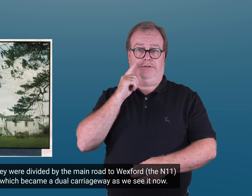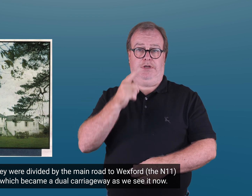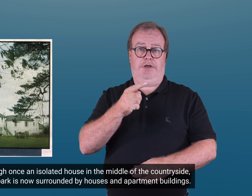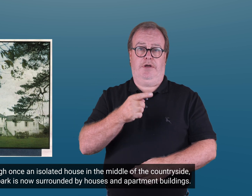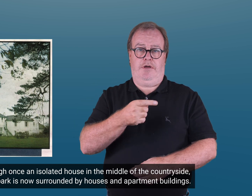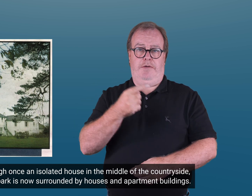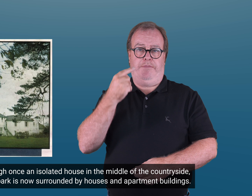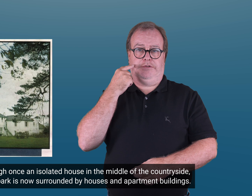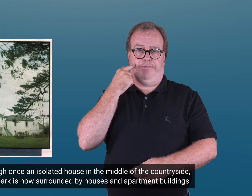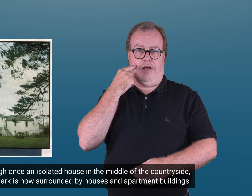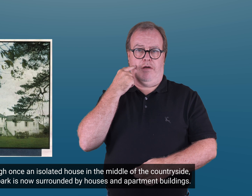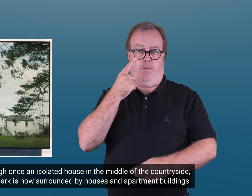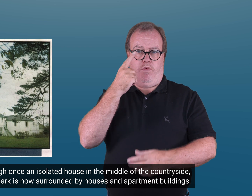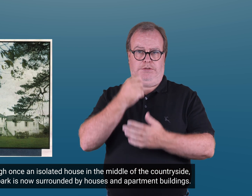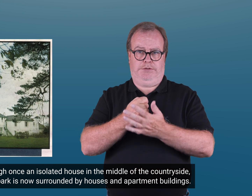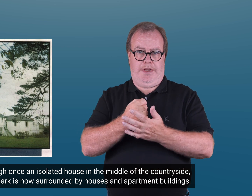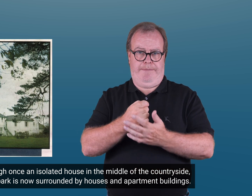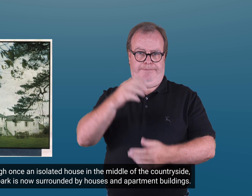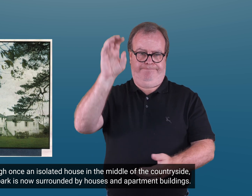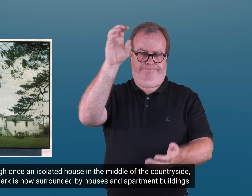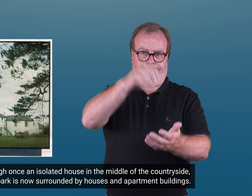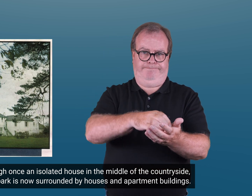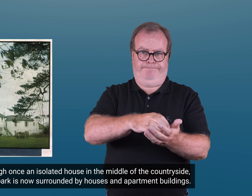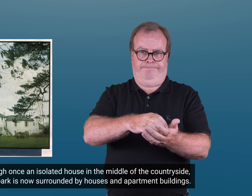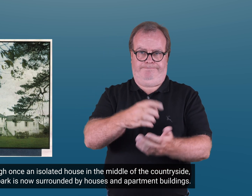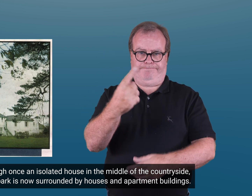Although once an isolated house in the middle of the countryside,